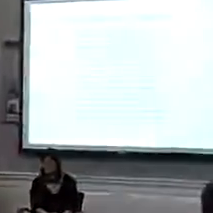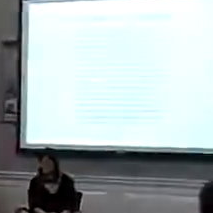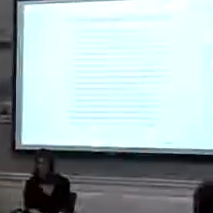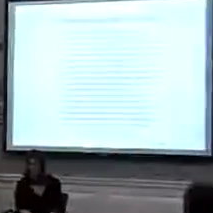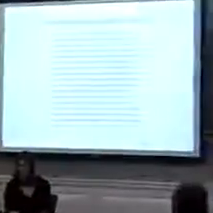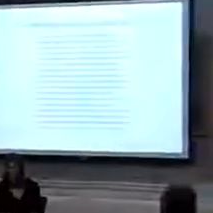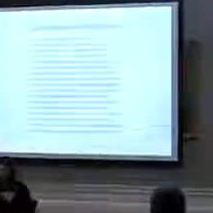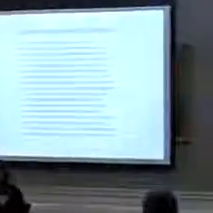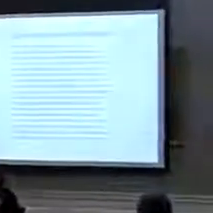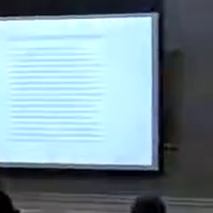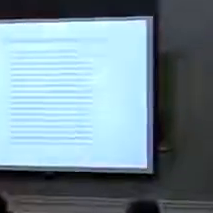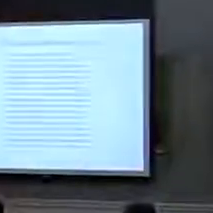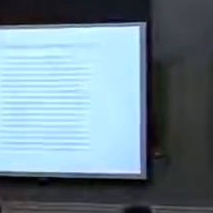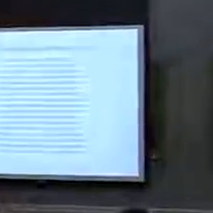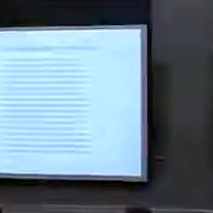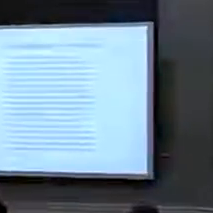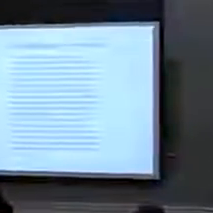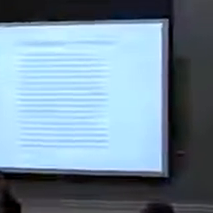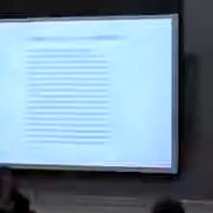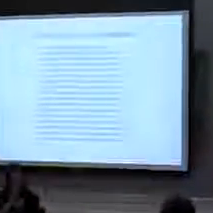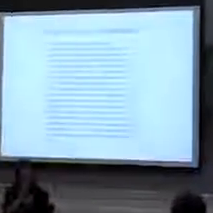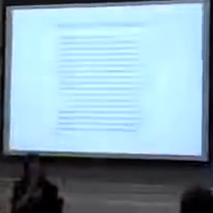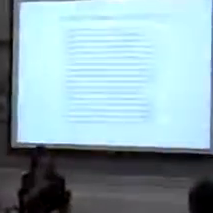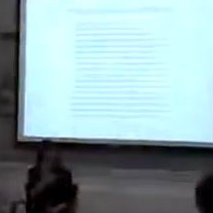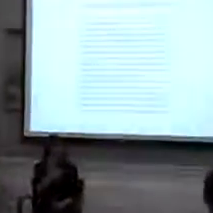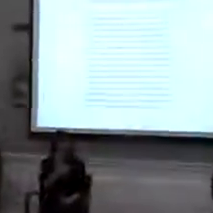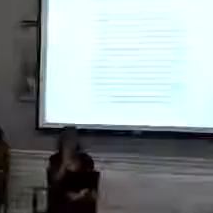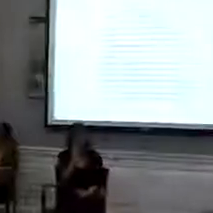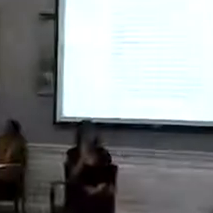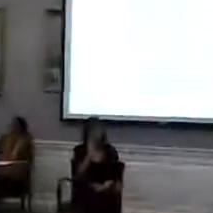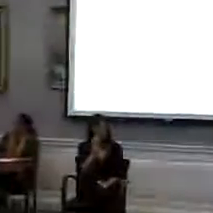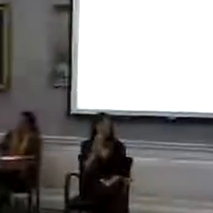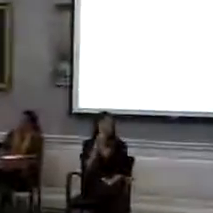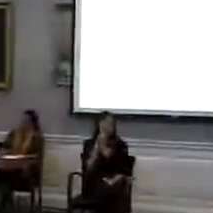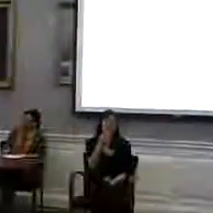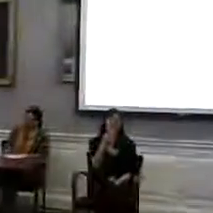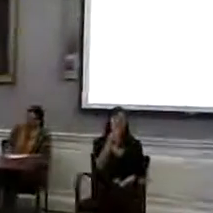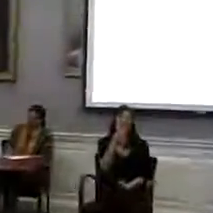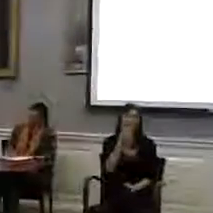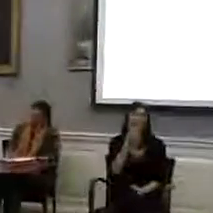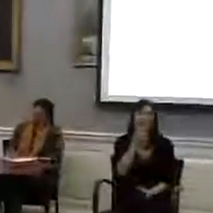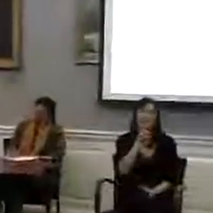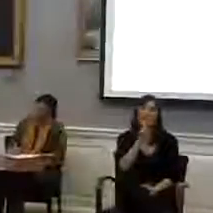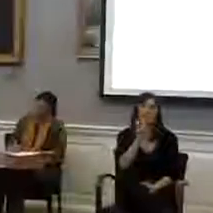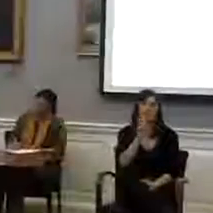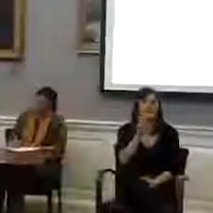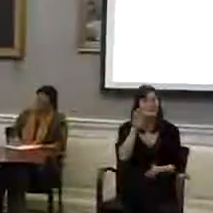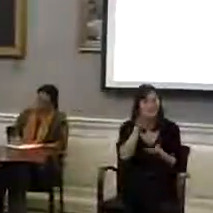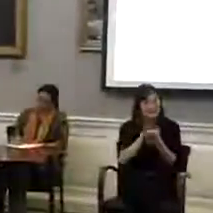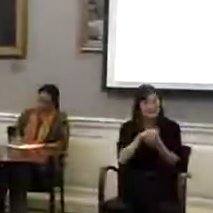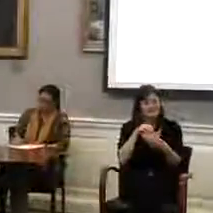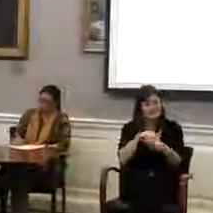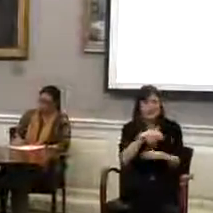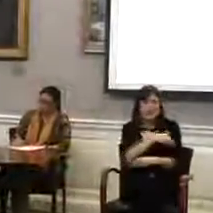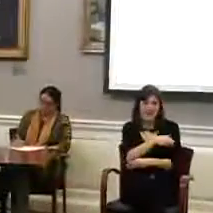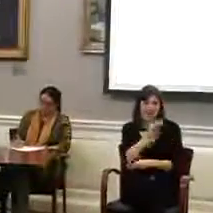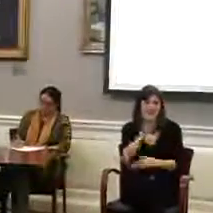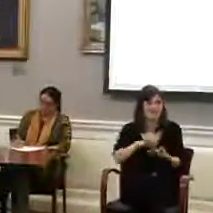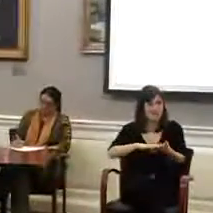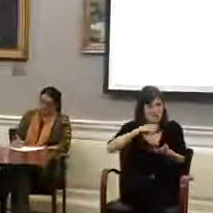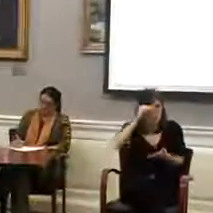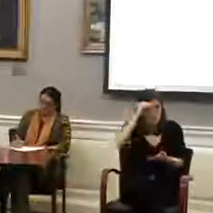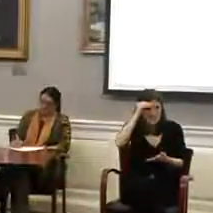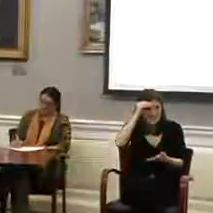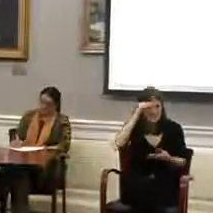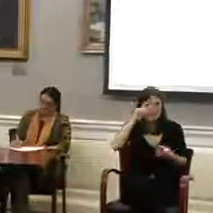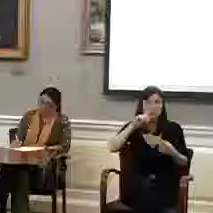Human rights education has an underlying belief in the power of learning to improve the human condition. And it's a field, as we've